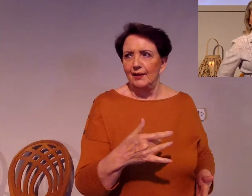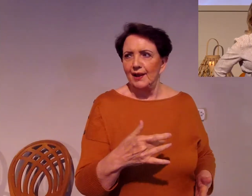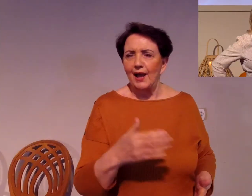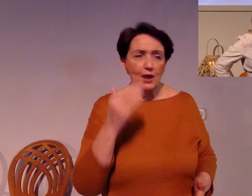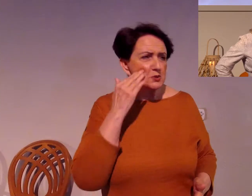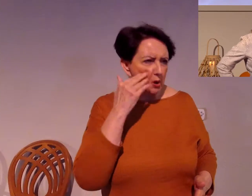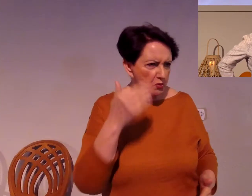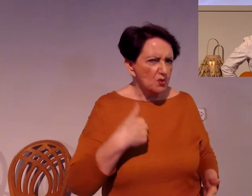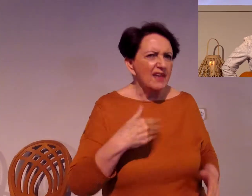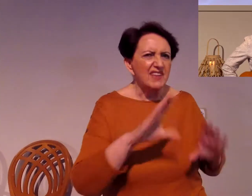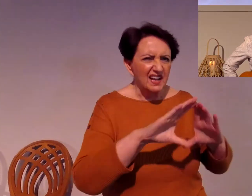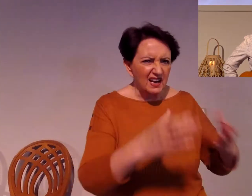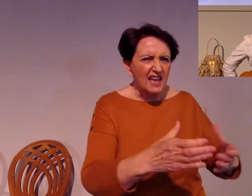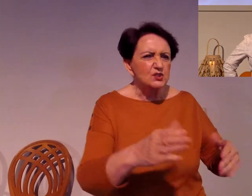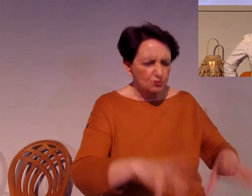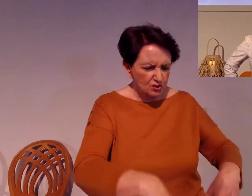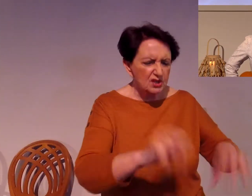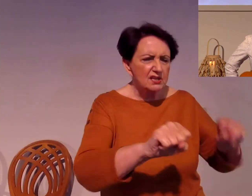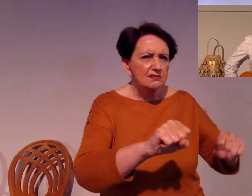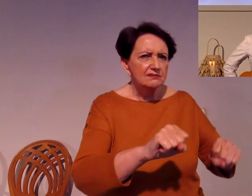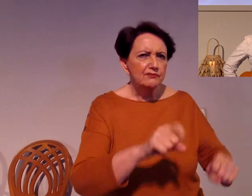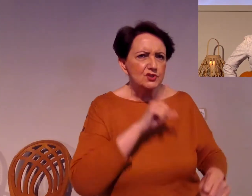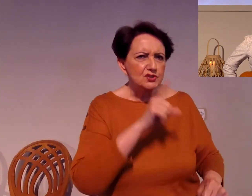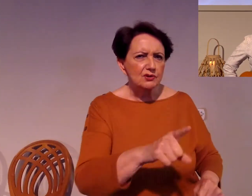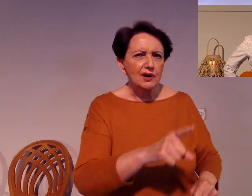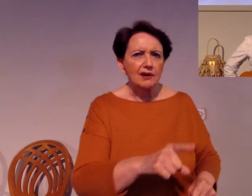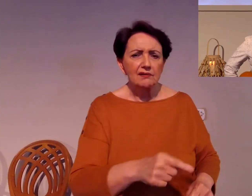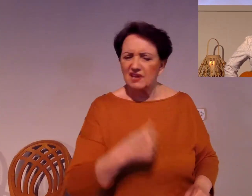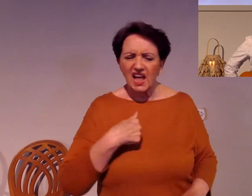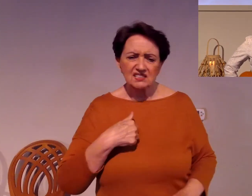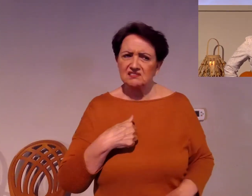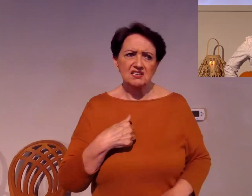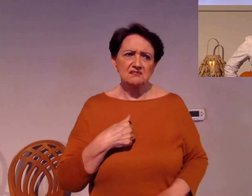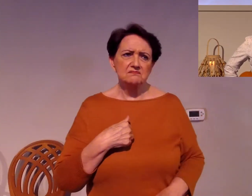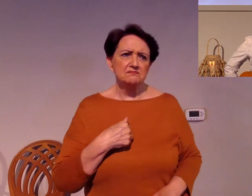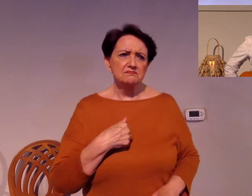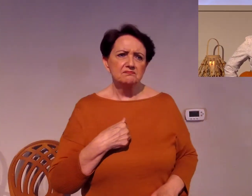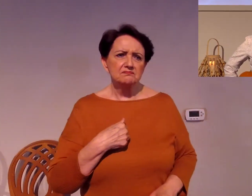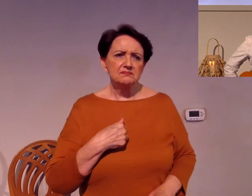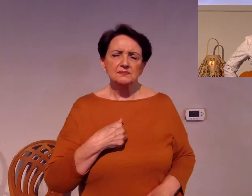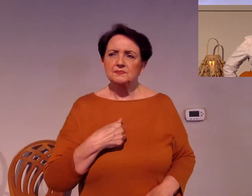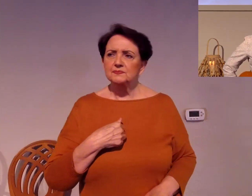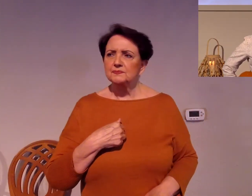that class, and you took that class, and I wasn't.